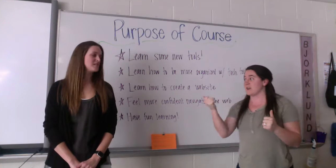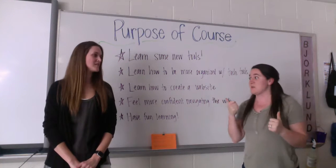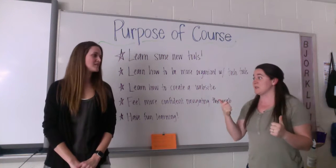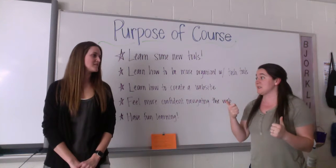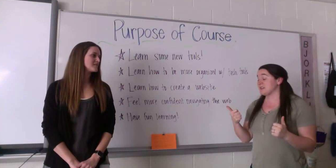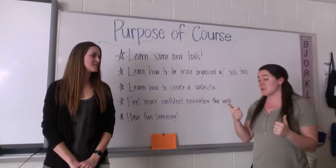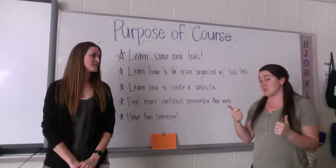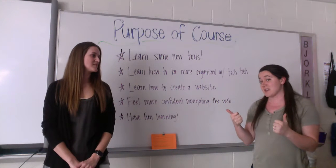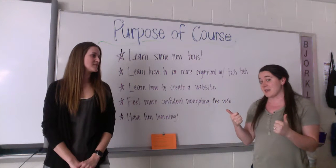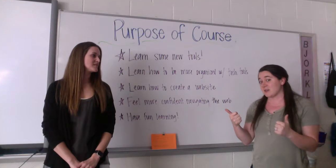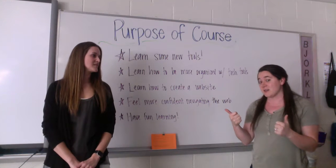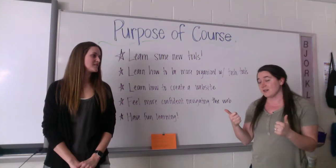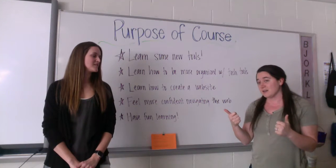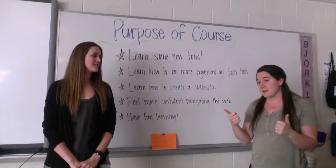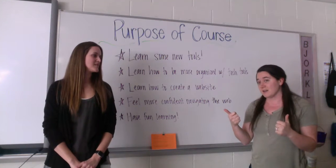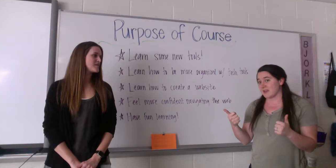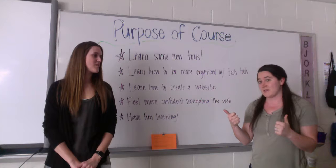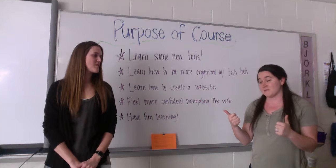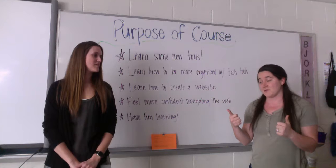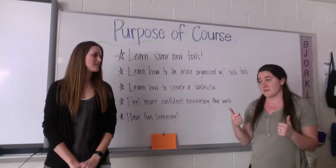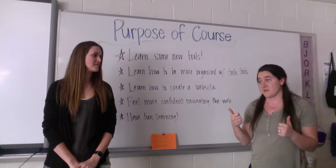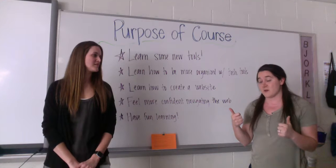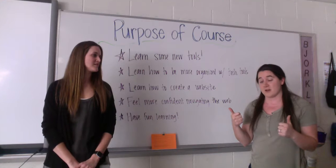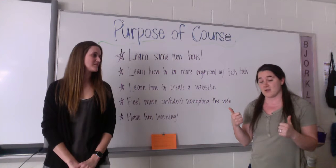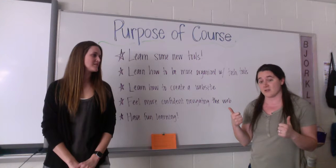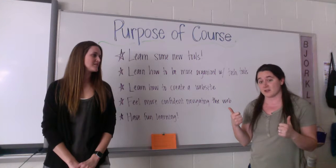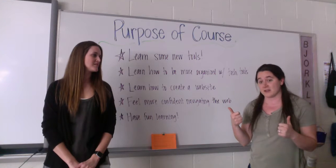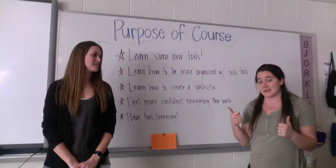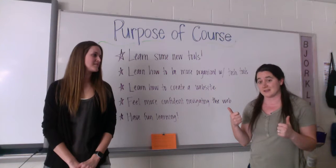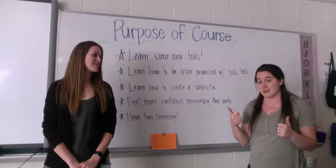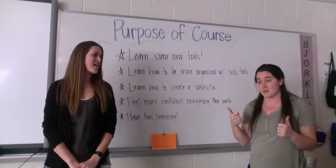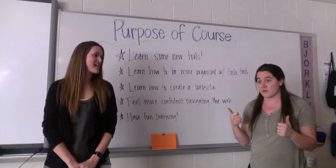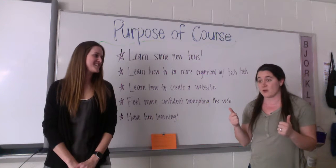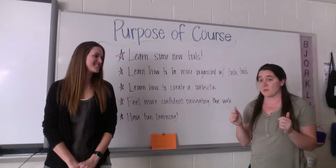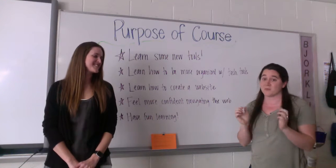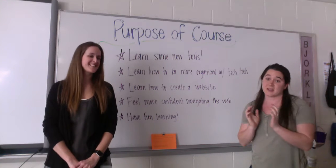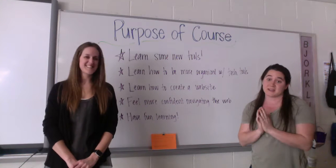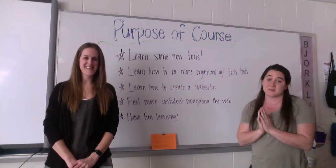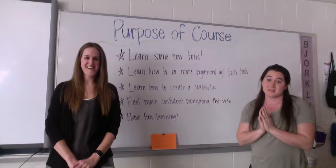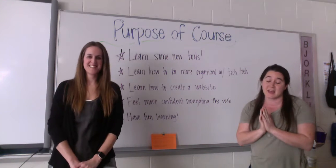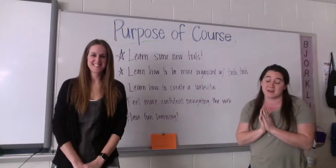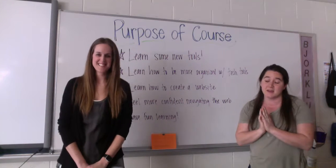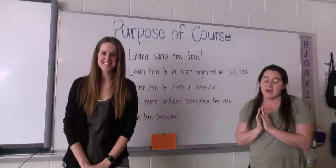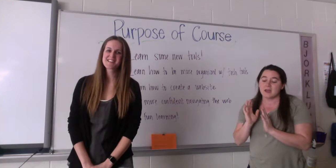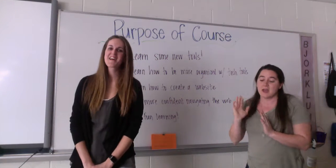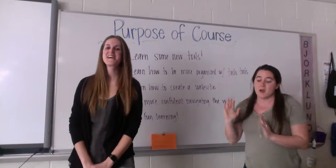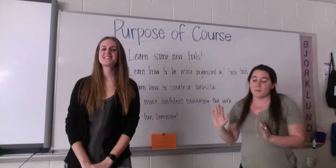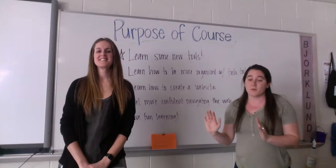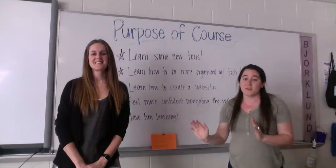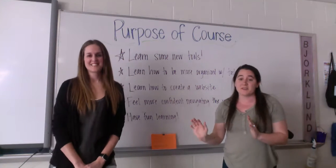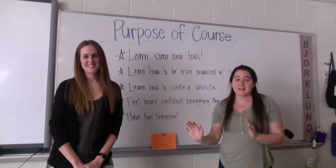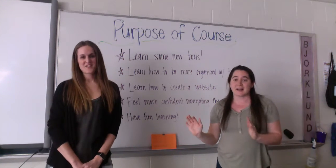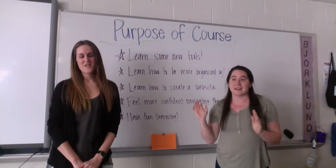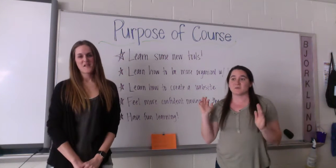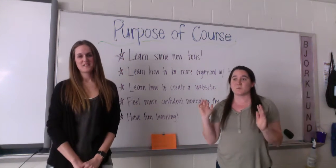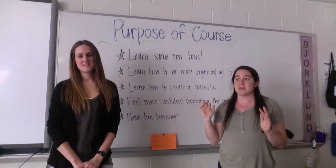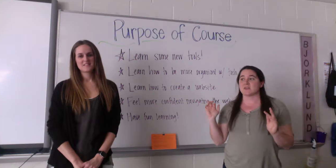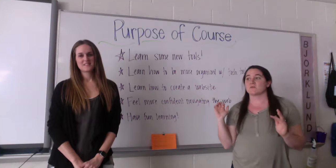able to teach together. Again, if you had our yoga class together, you probably got some Zen. But with this class, we